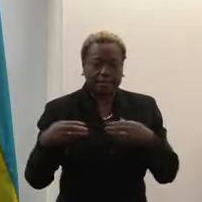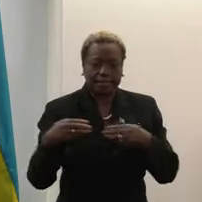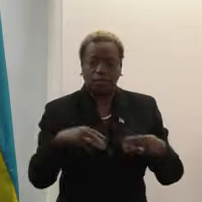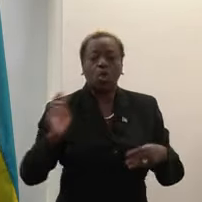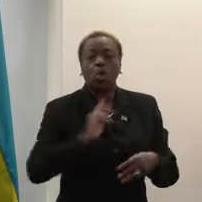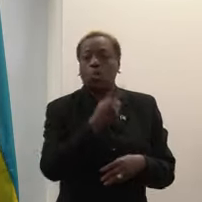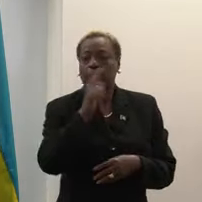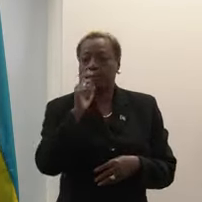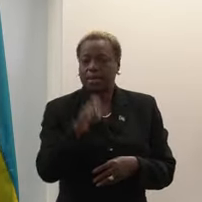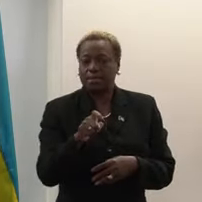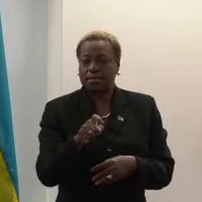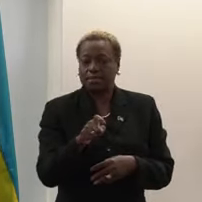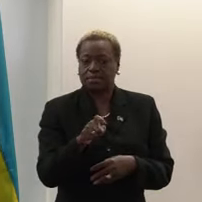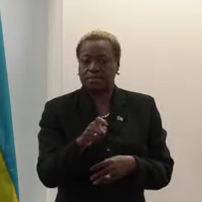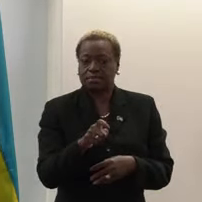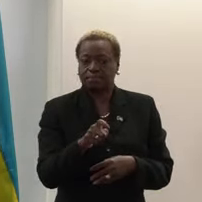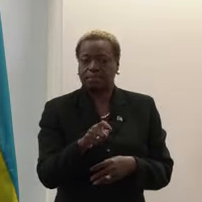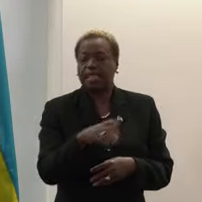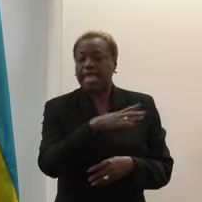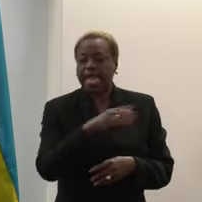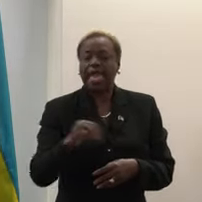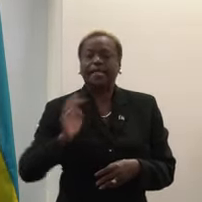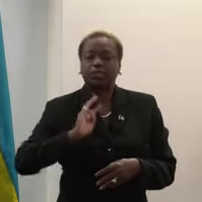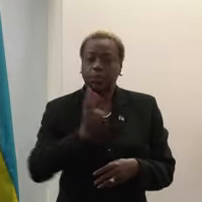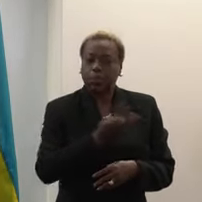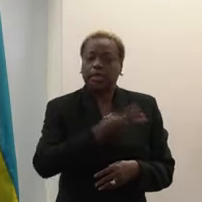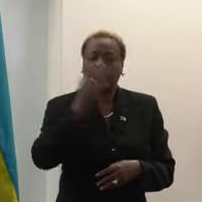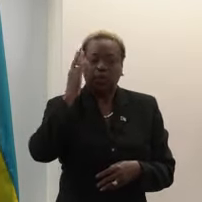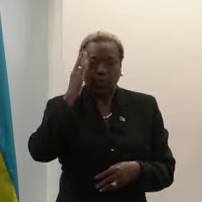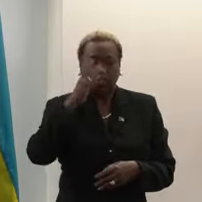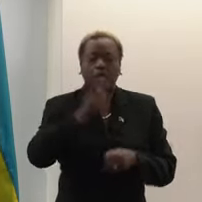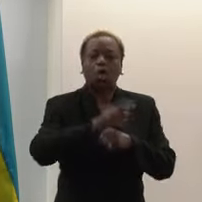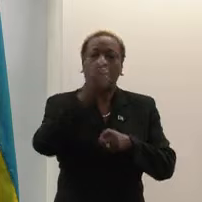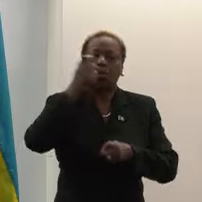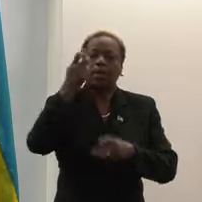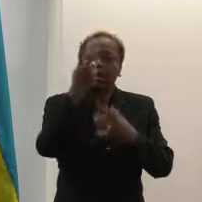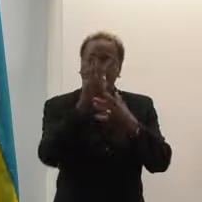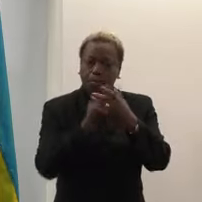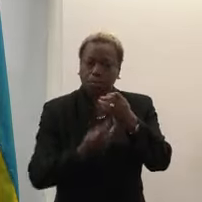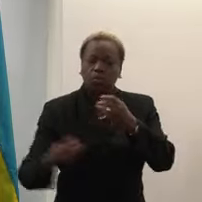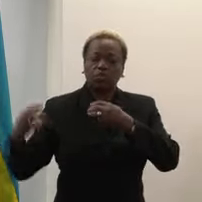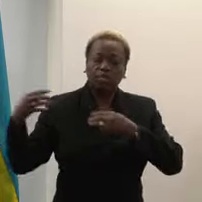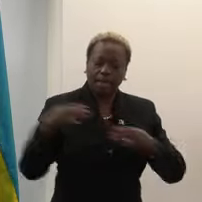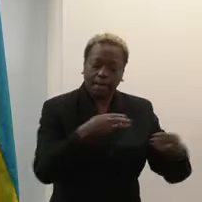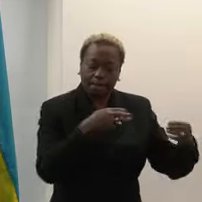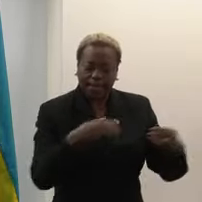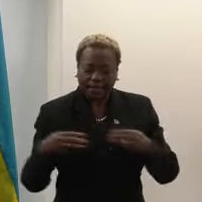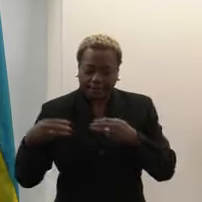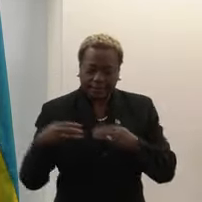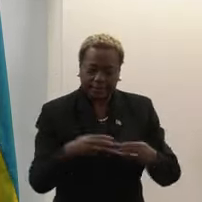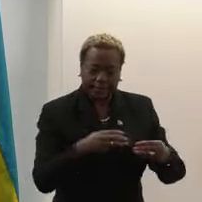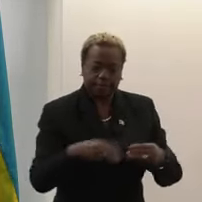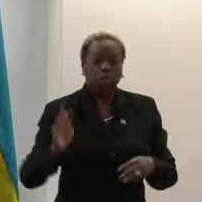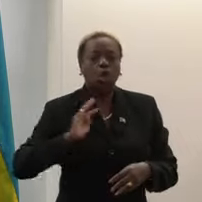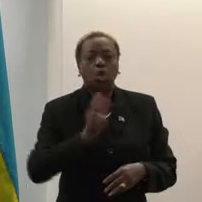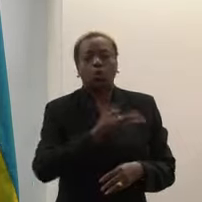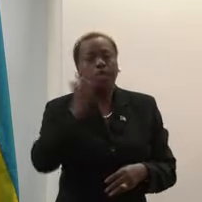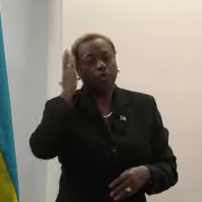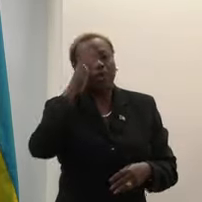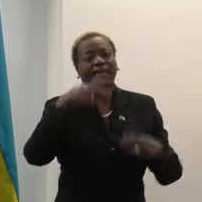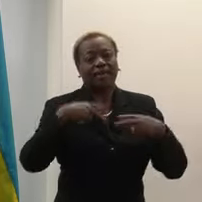We must and we will win both battles. We will